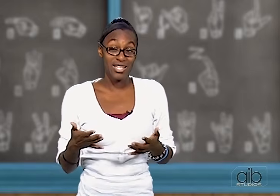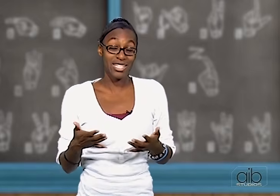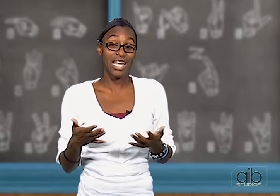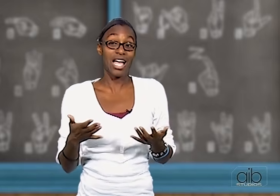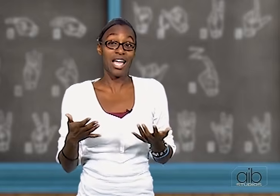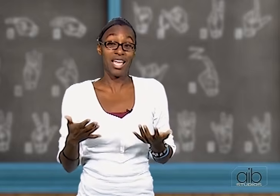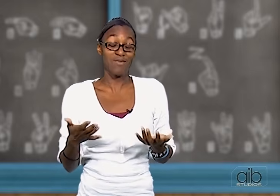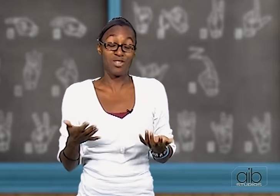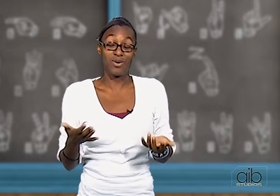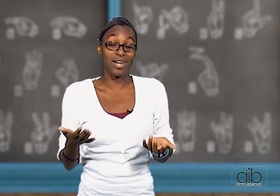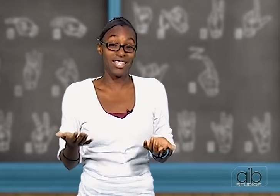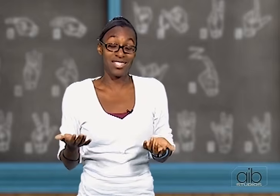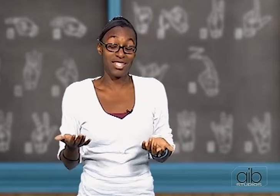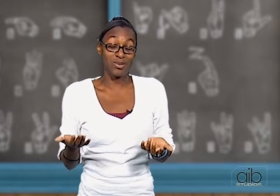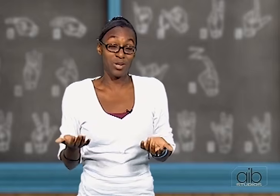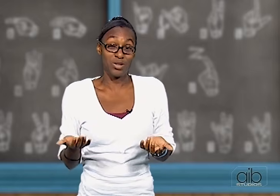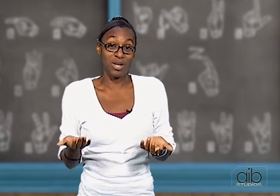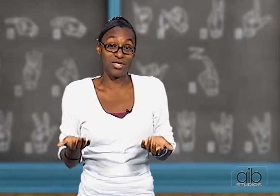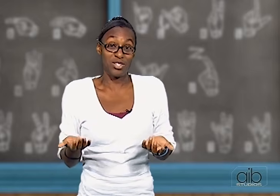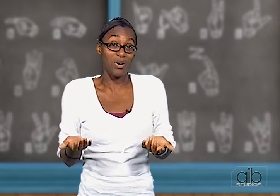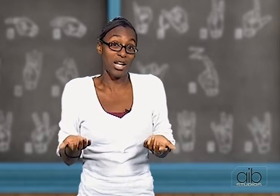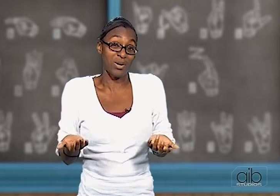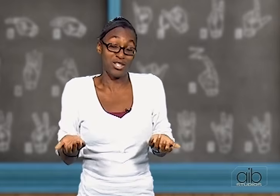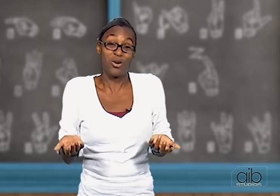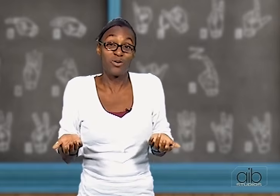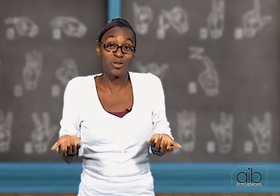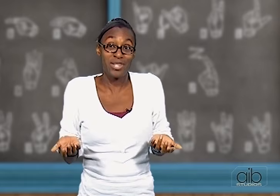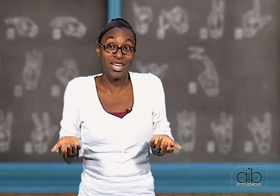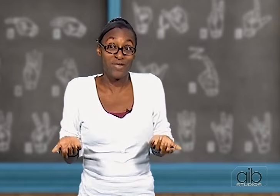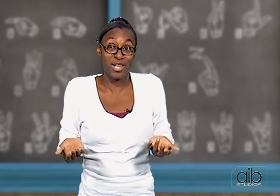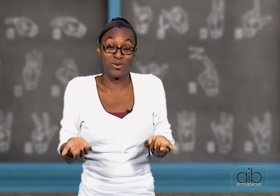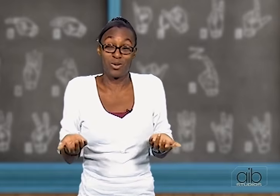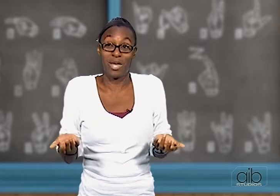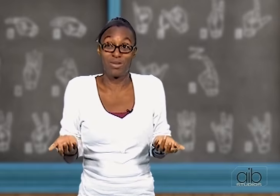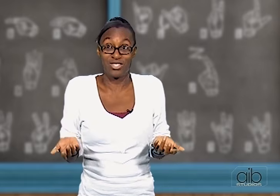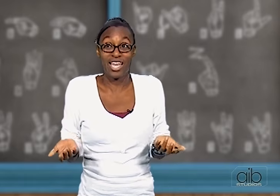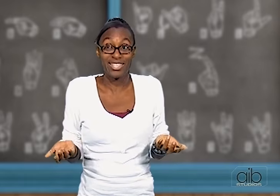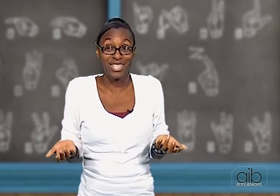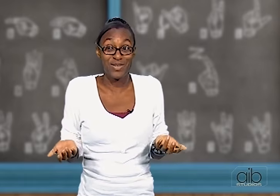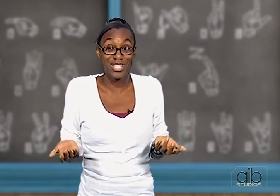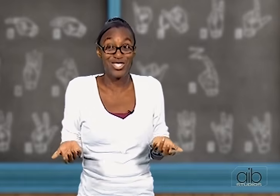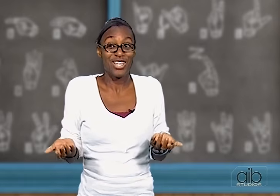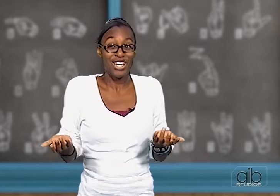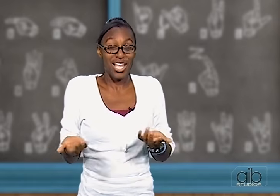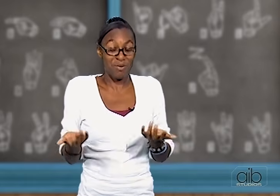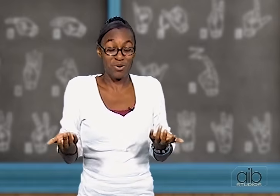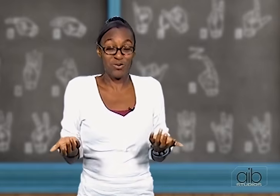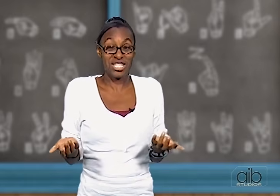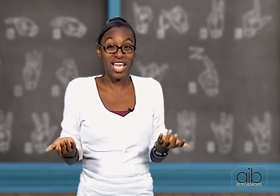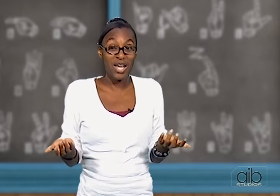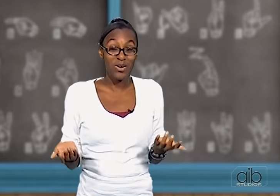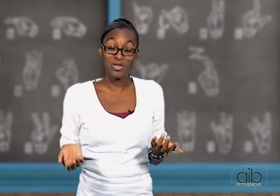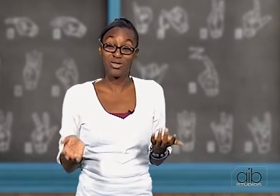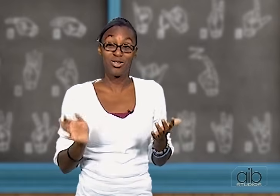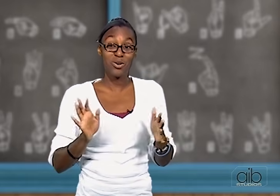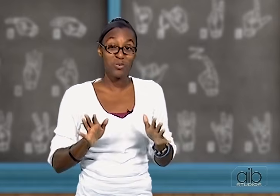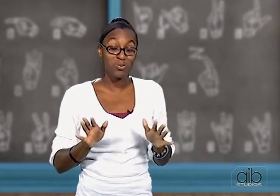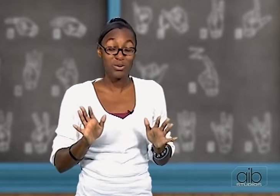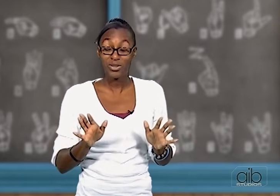like, I have no idea. What do I do? How do I know if they're deaf? I don't know that much sign language. I'm going to freak out, and there's no really